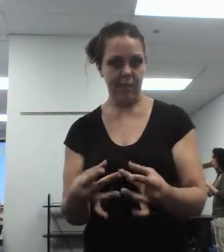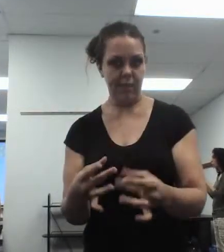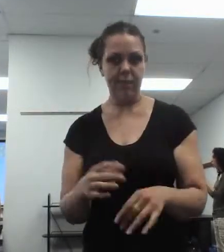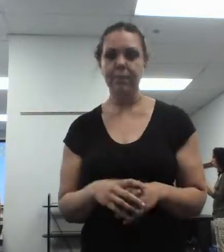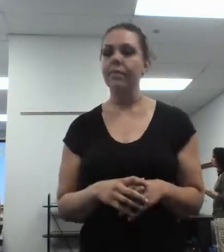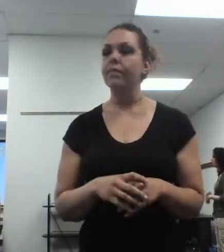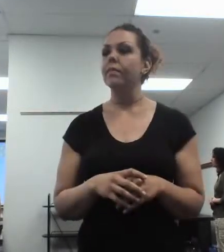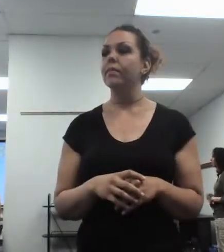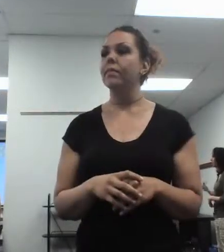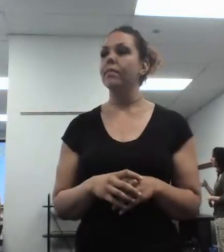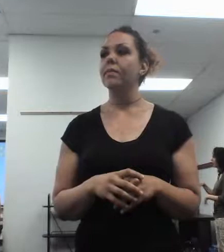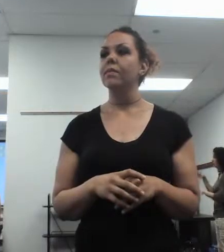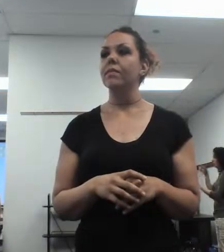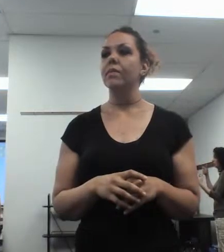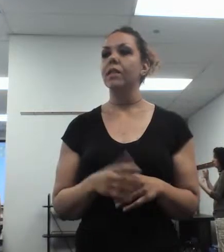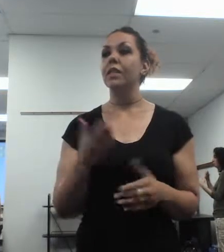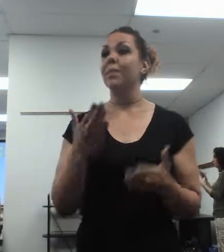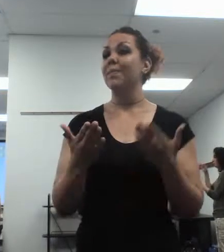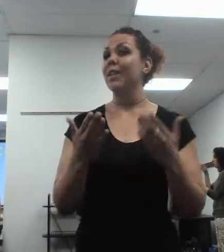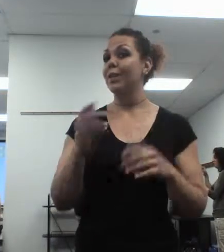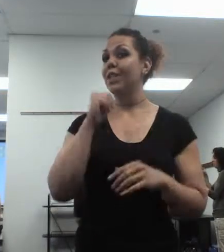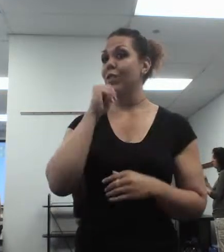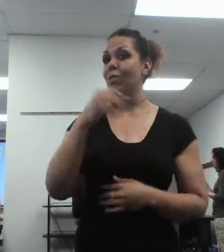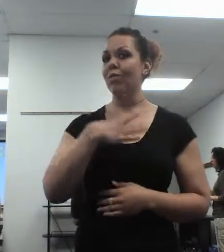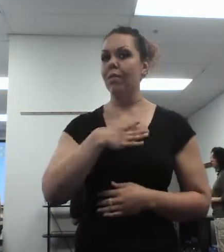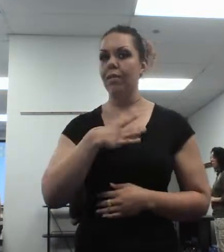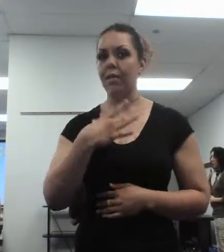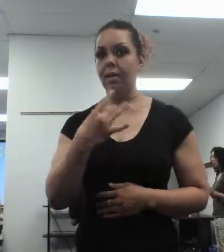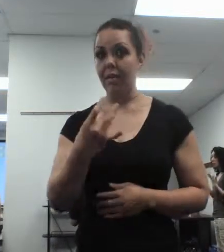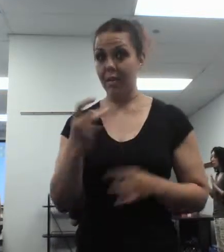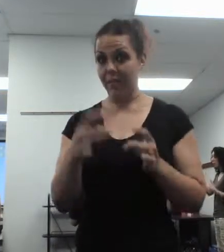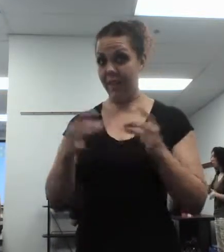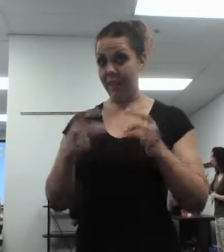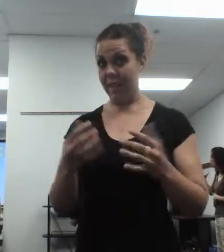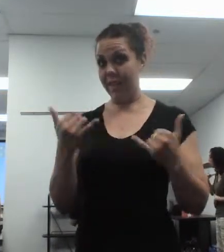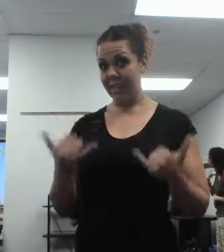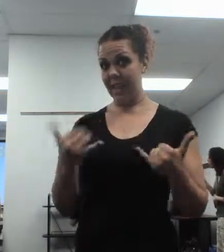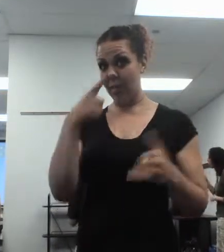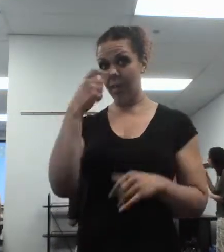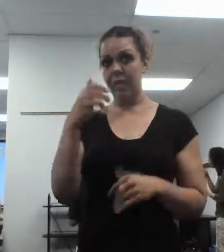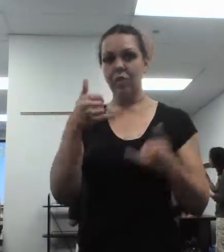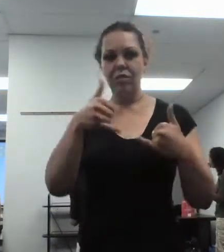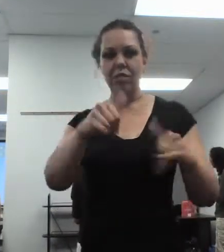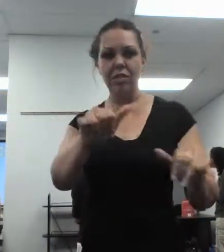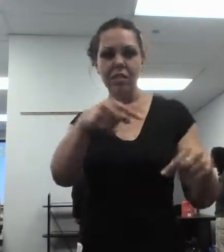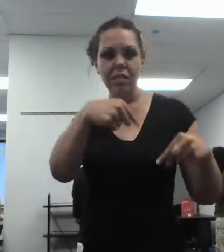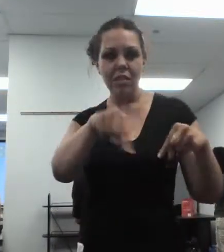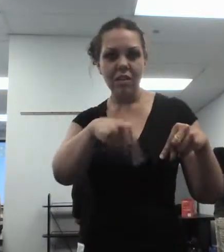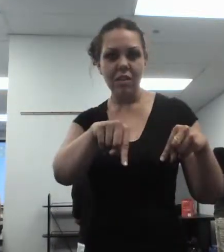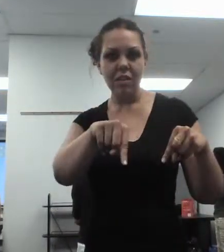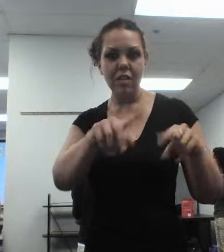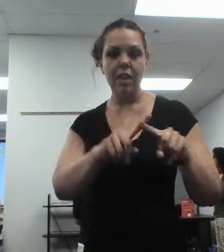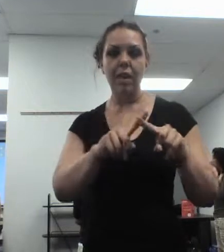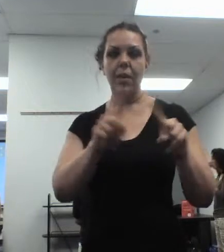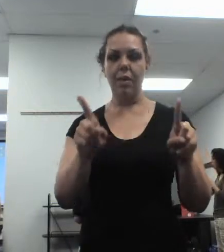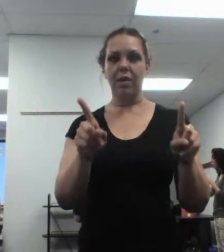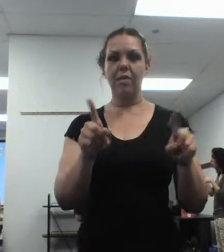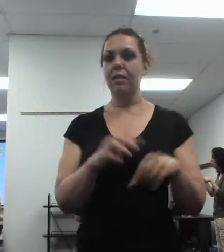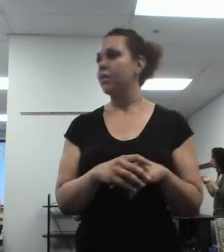You may not like feedback right now because you're still a little nervous. By the time you get to this stage, you will be going, somebody